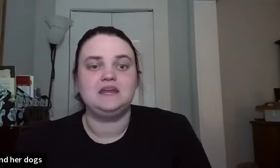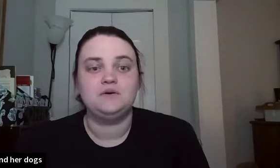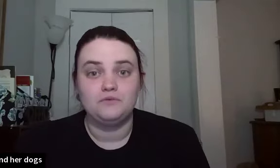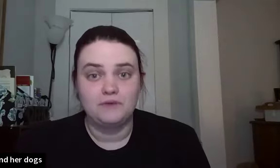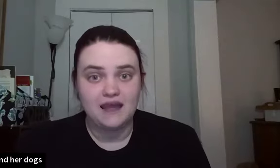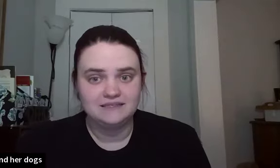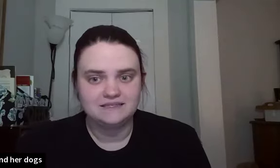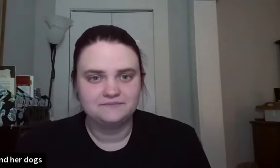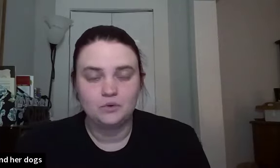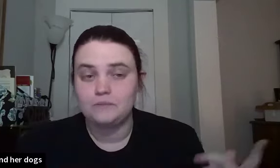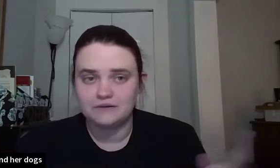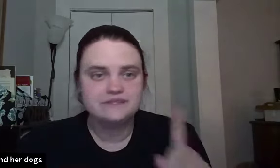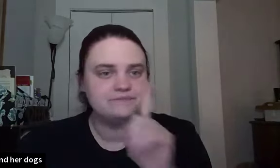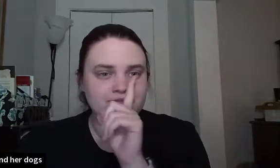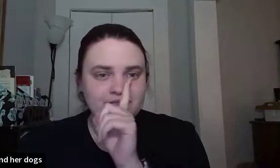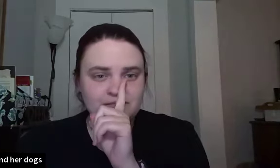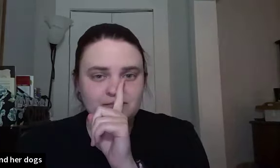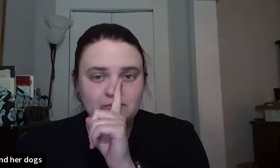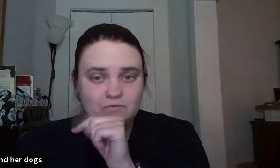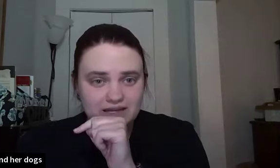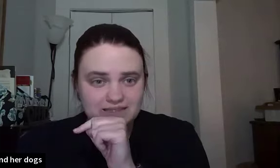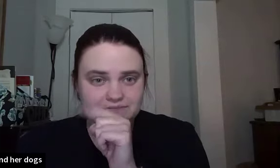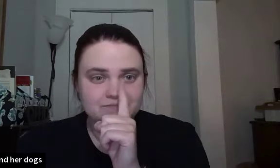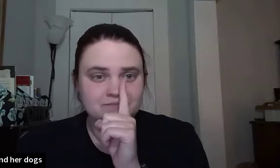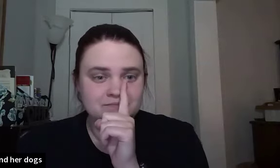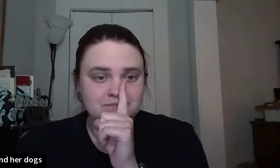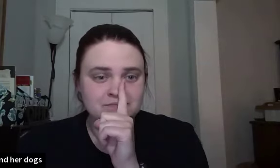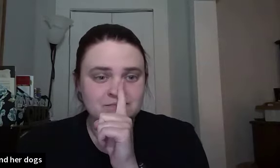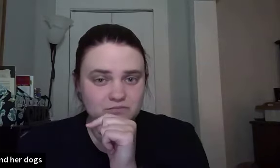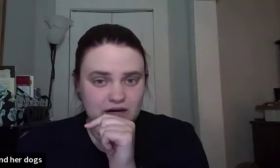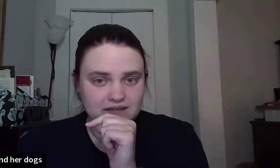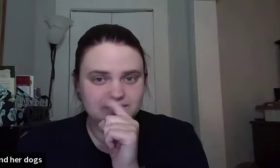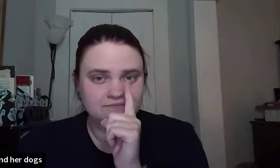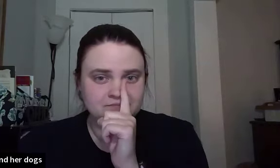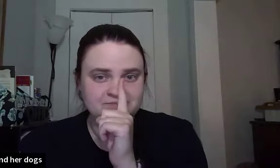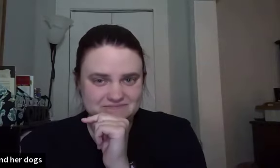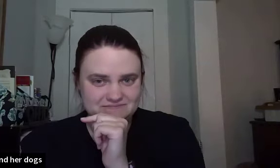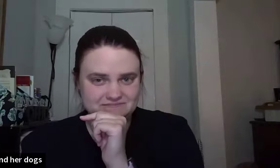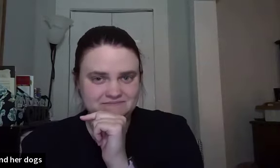Then rat or mouse. Rat. Rat.